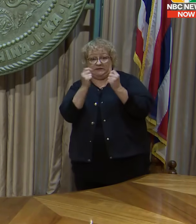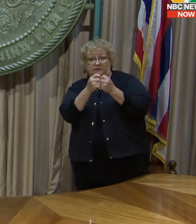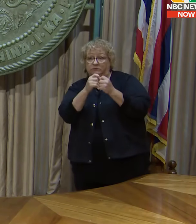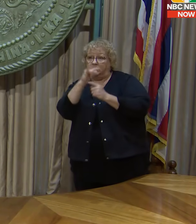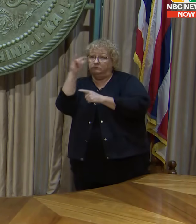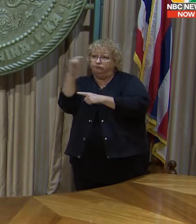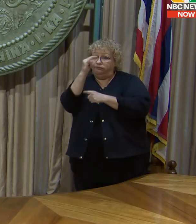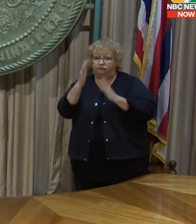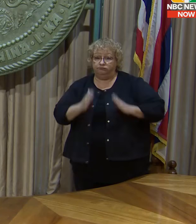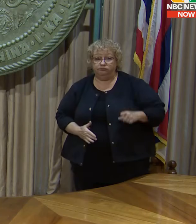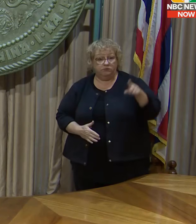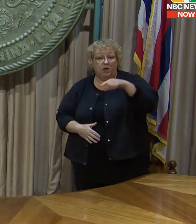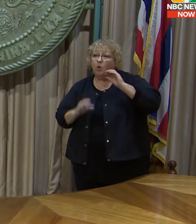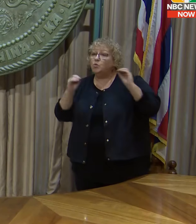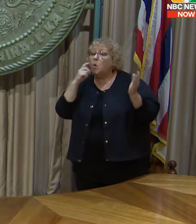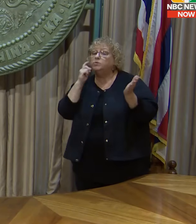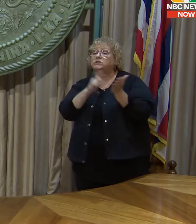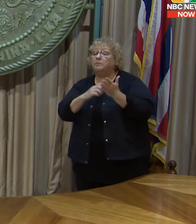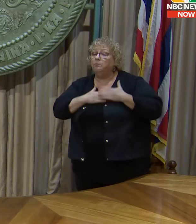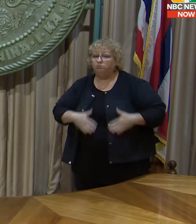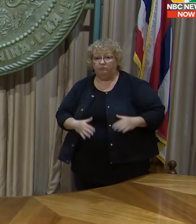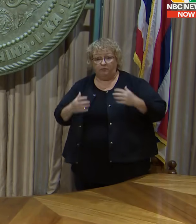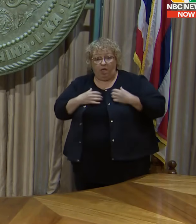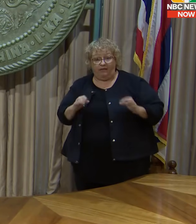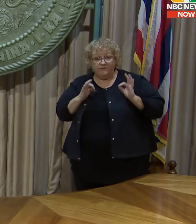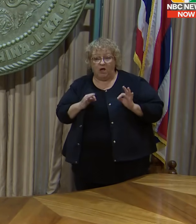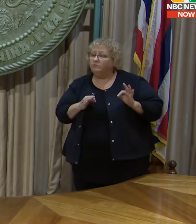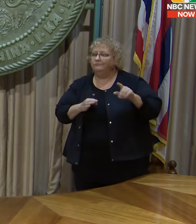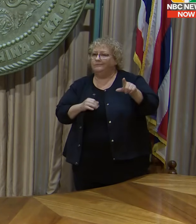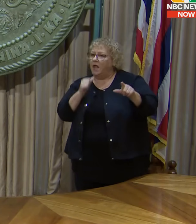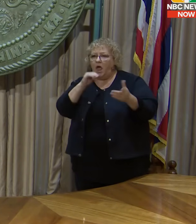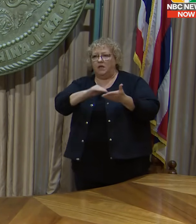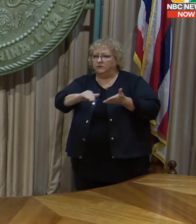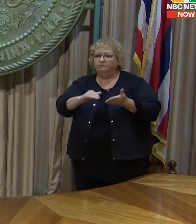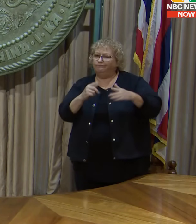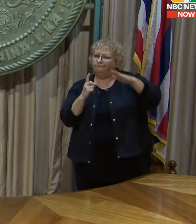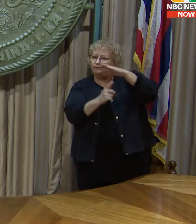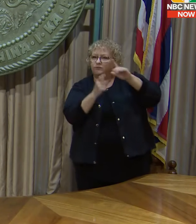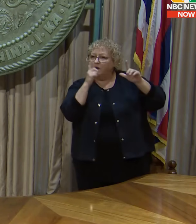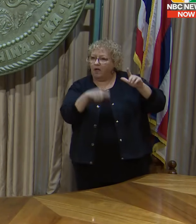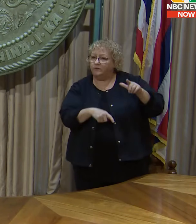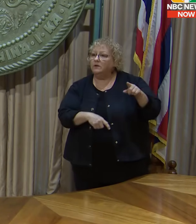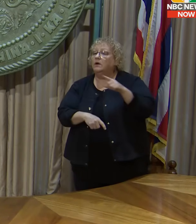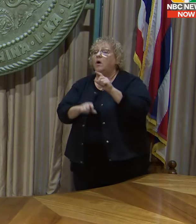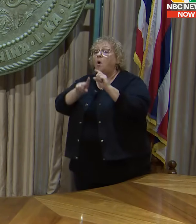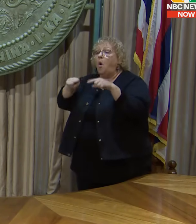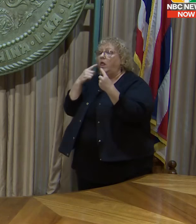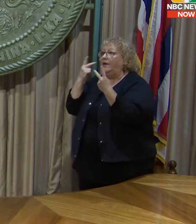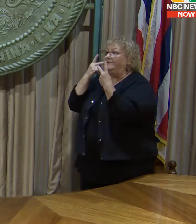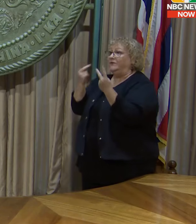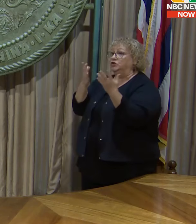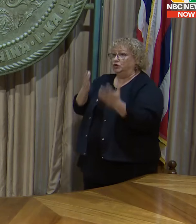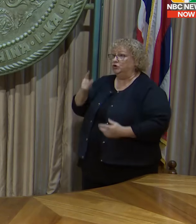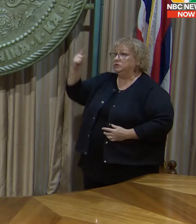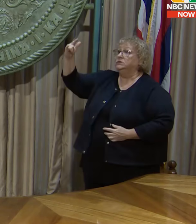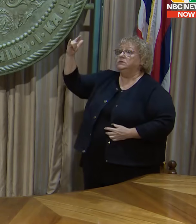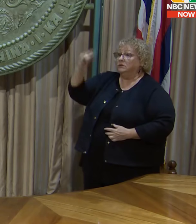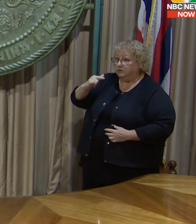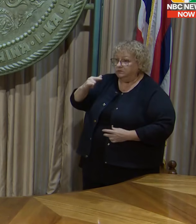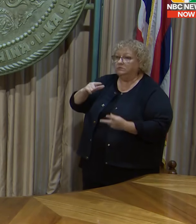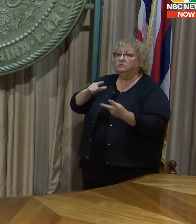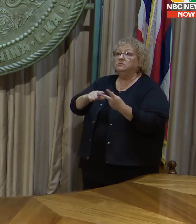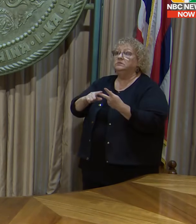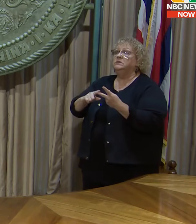not symptomatic. But everyone else on that list, whether it be the residents, the visitors, or the intended residents, are all subject